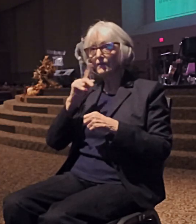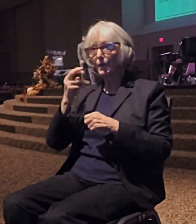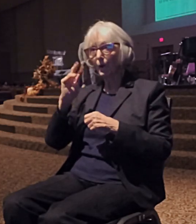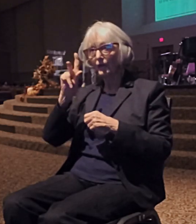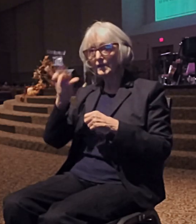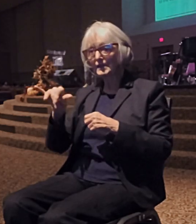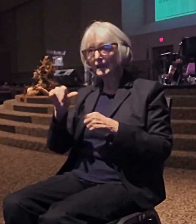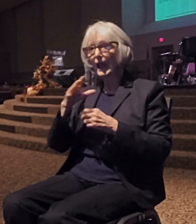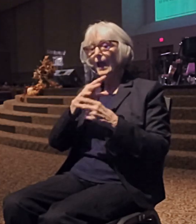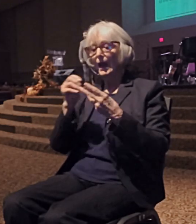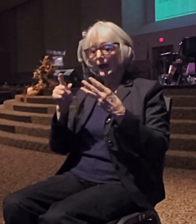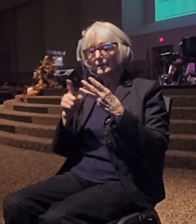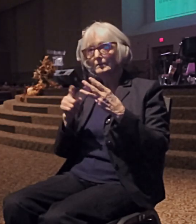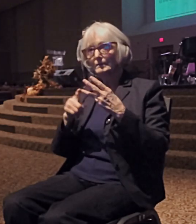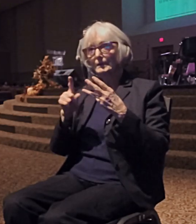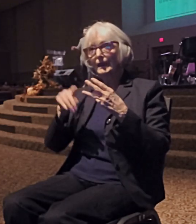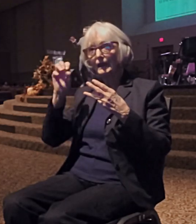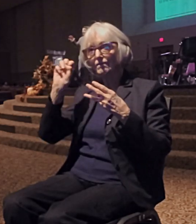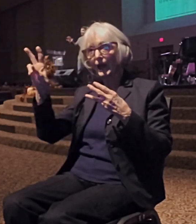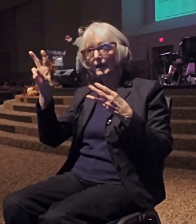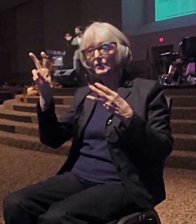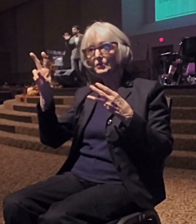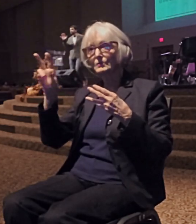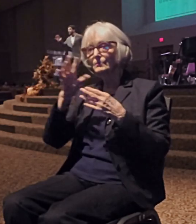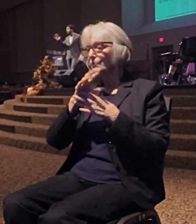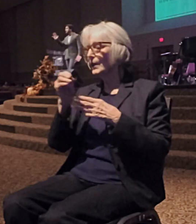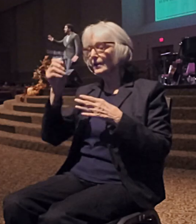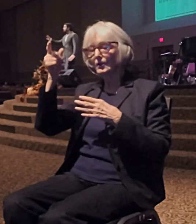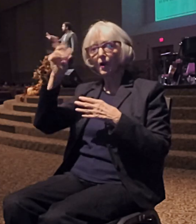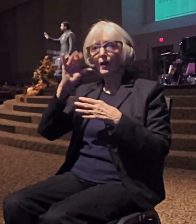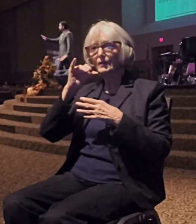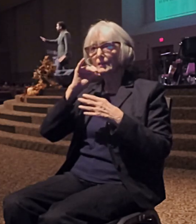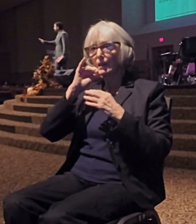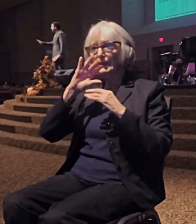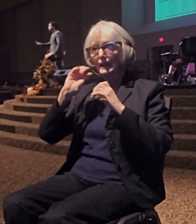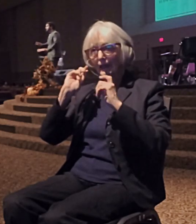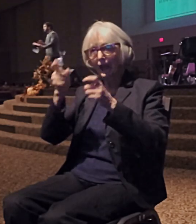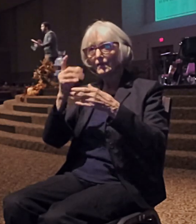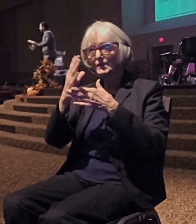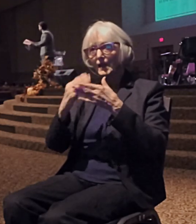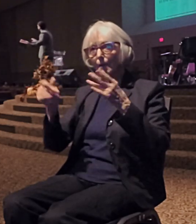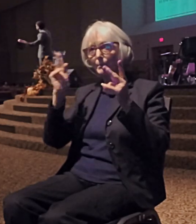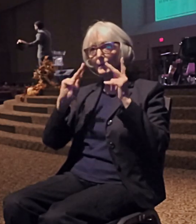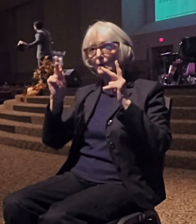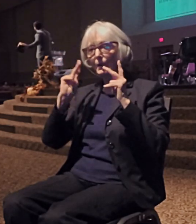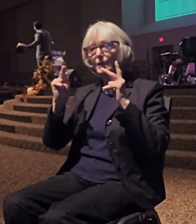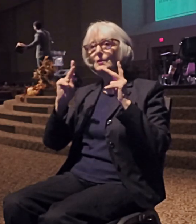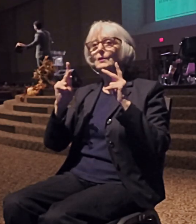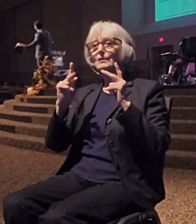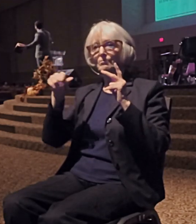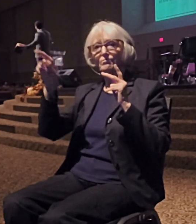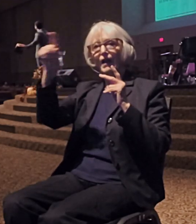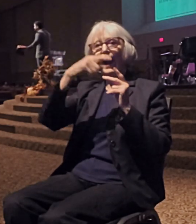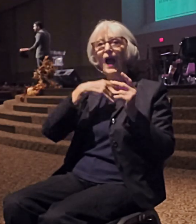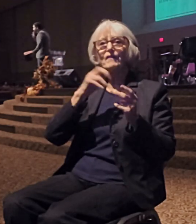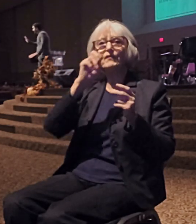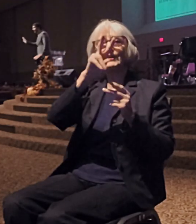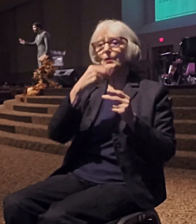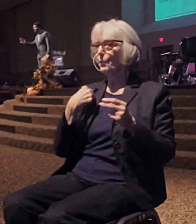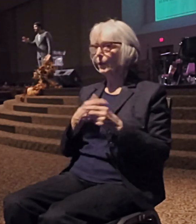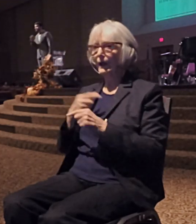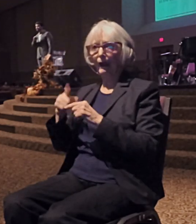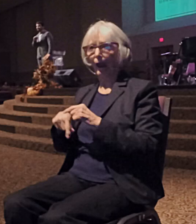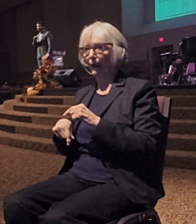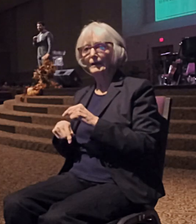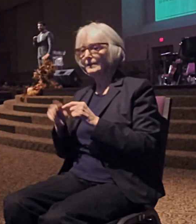says the evangelist. Now, the evangelist is not, well, God gave some people to share the gospel and the rest of us, if we're not that, are off the hook. That's